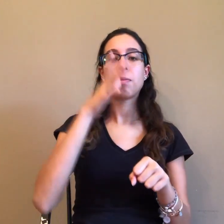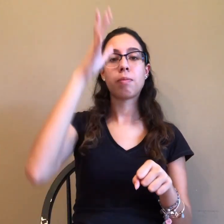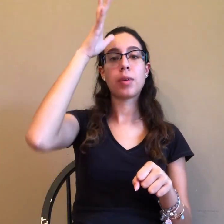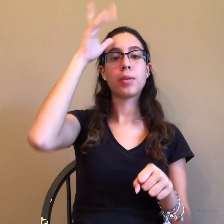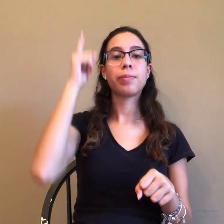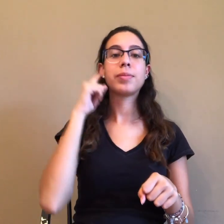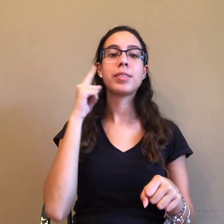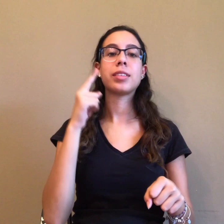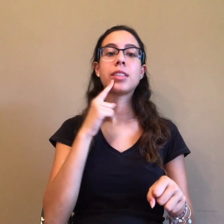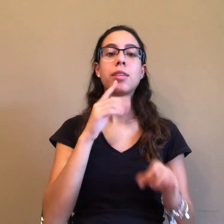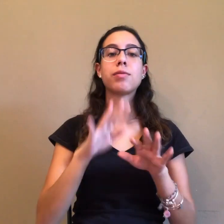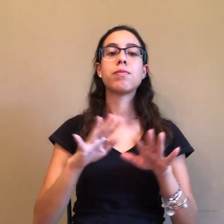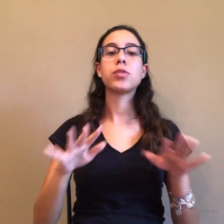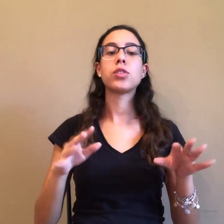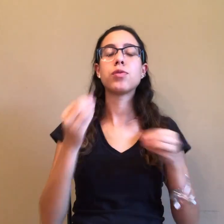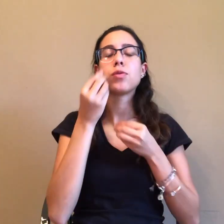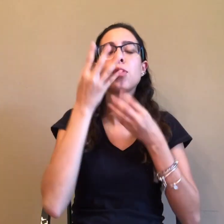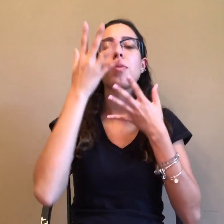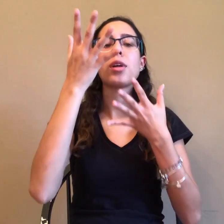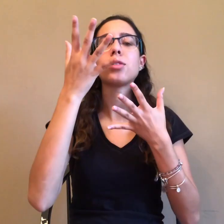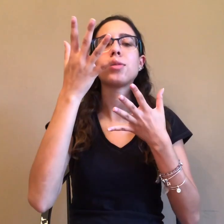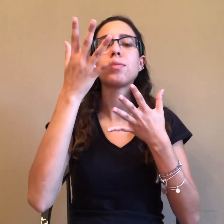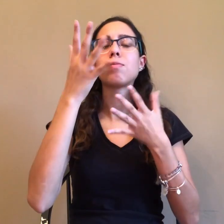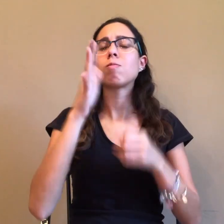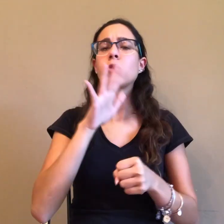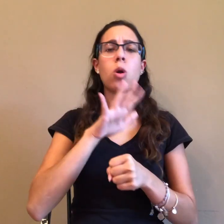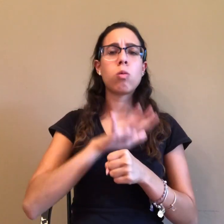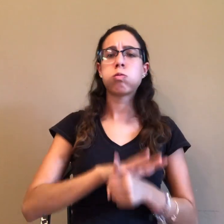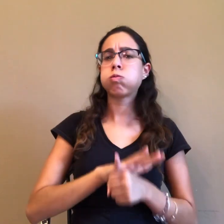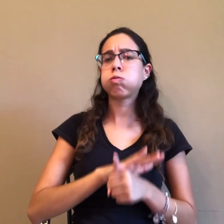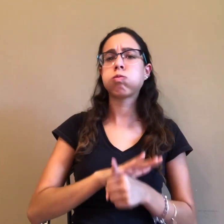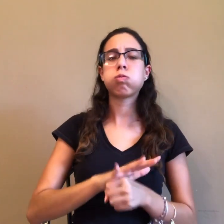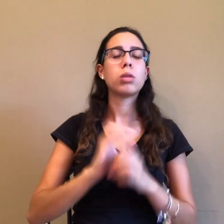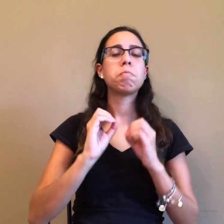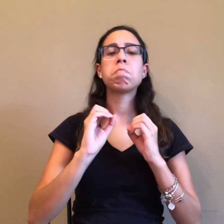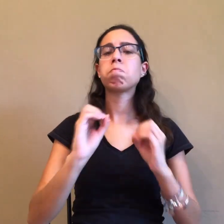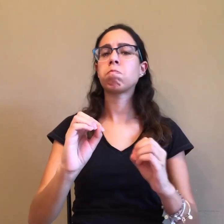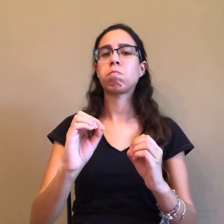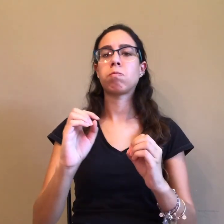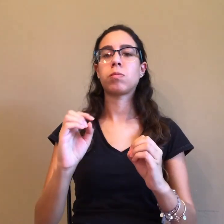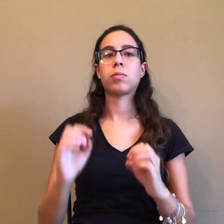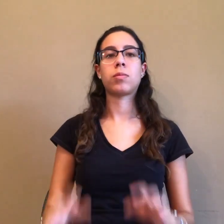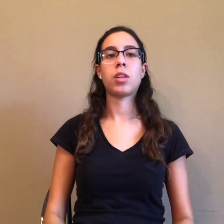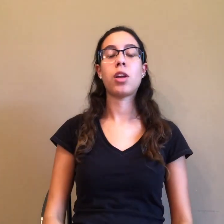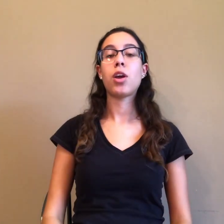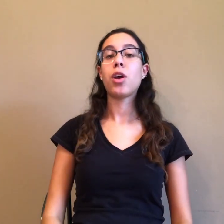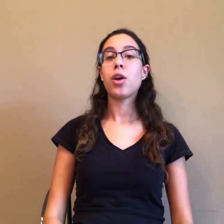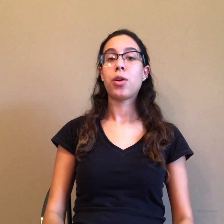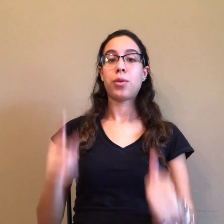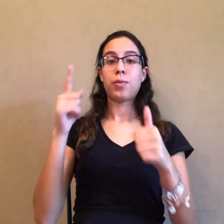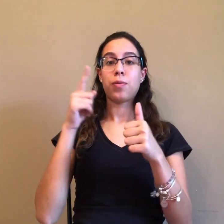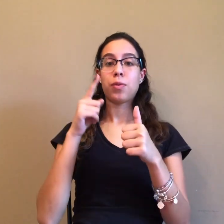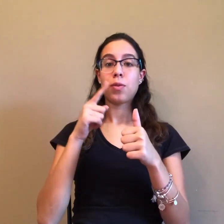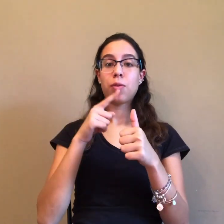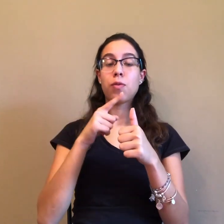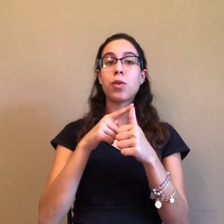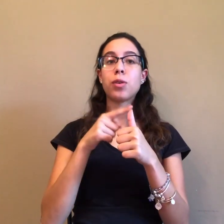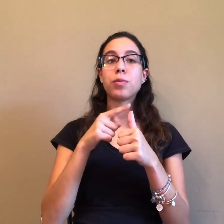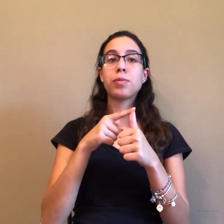parents, this is to give you information about your deaf child, not to make you feel stressed. The first topic that